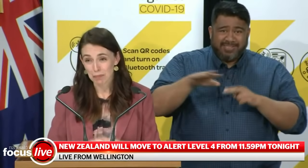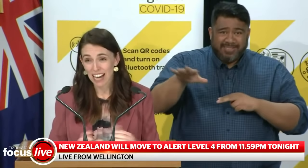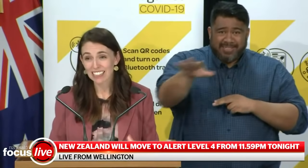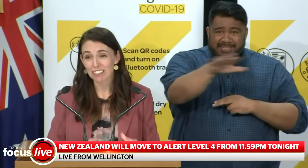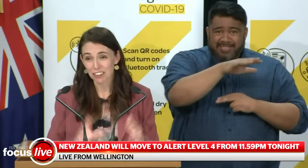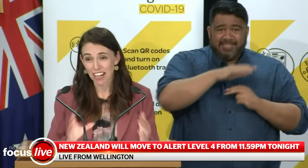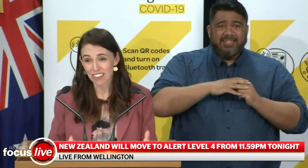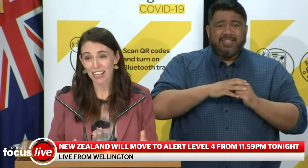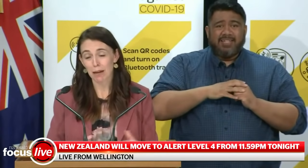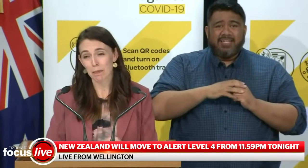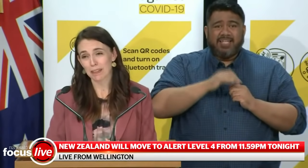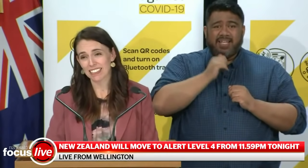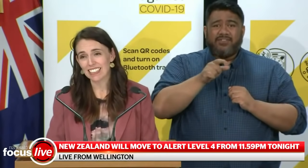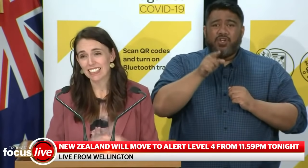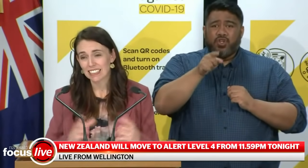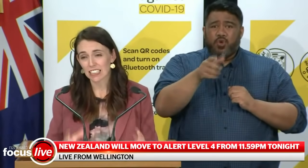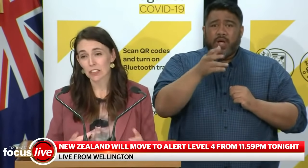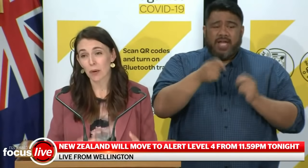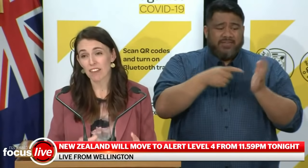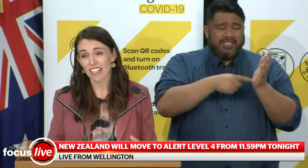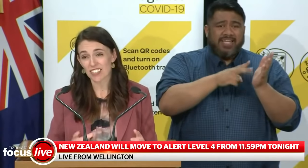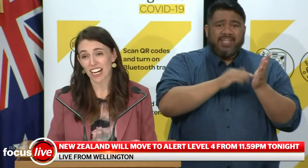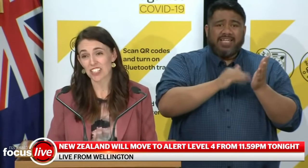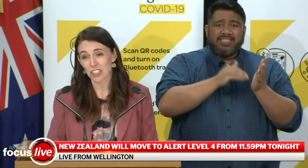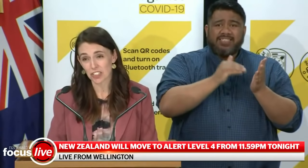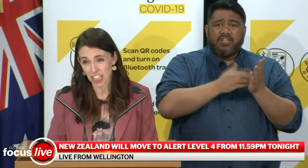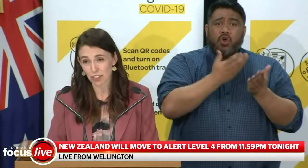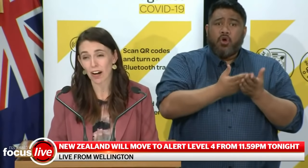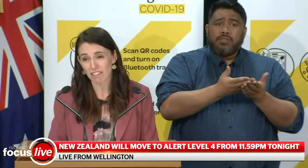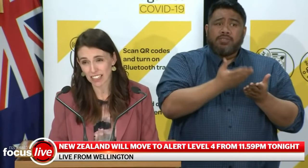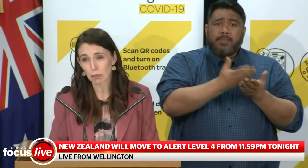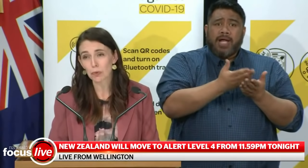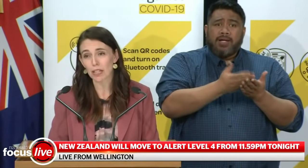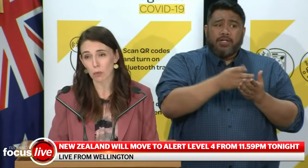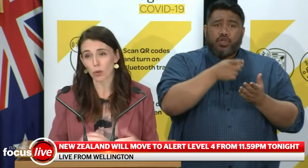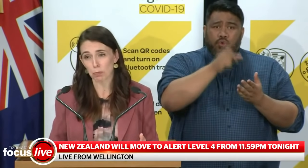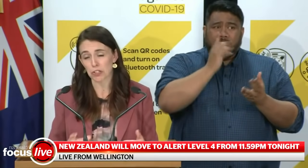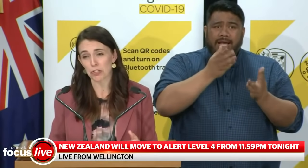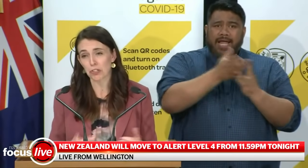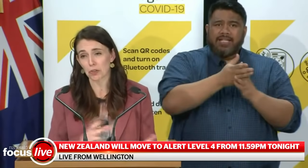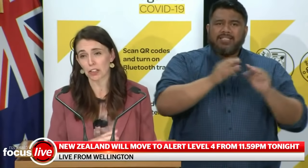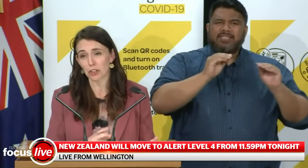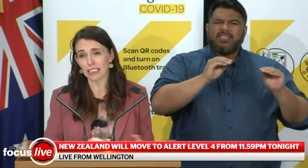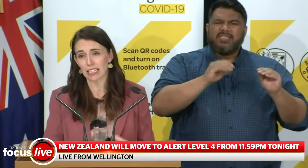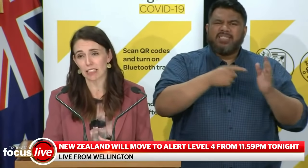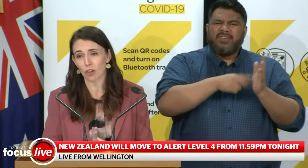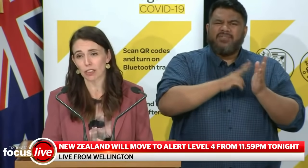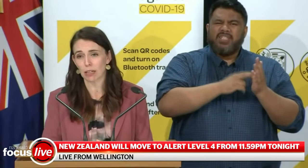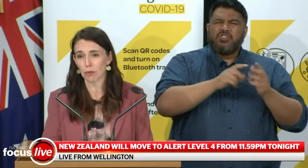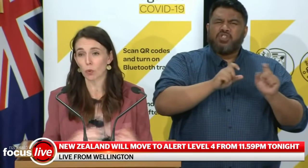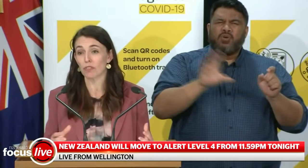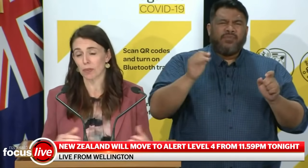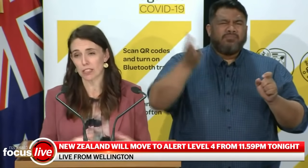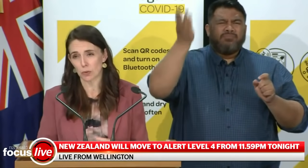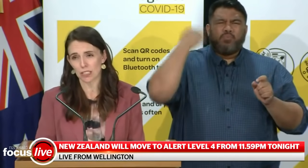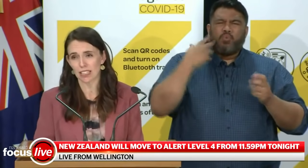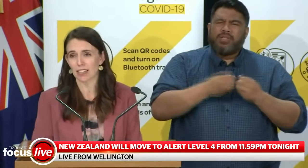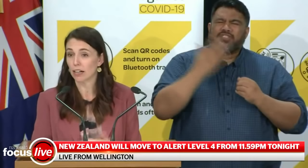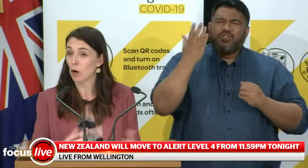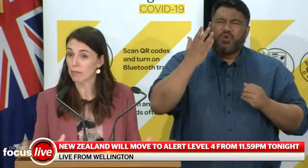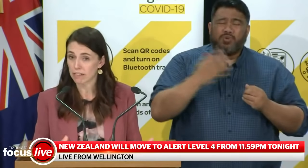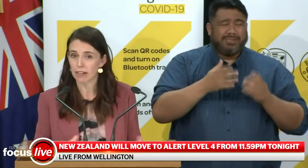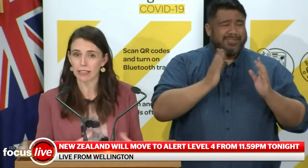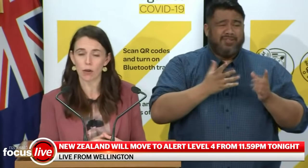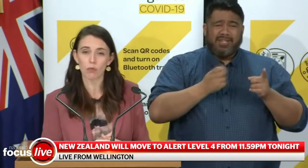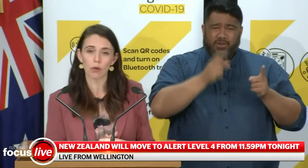TVNZ On Demand, if you have that capability, does still have the education channel available that was produced during the early days of lockdown with all of the resource there